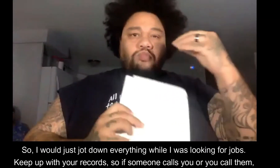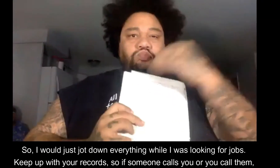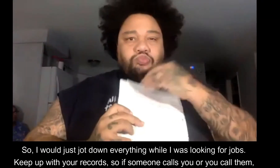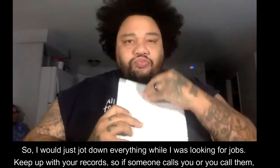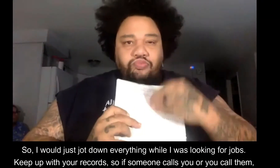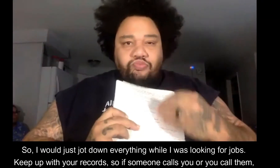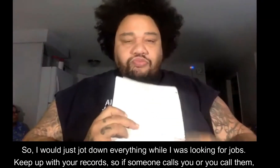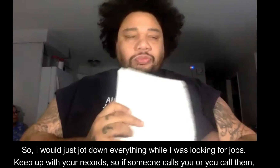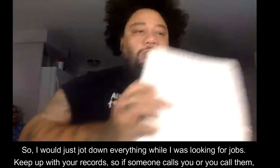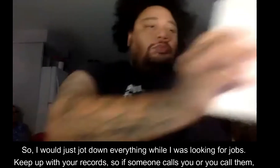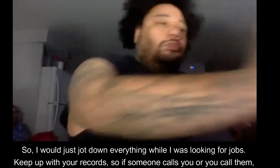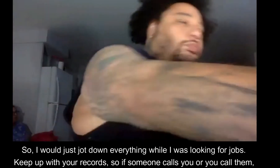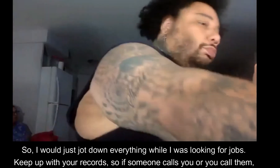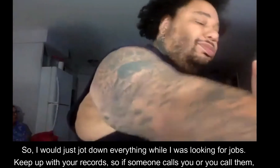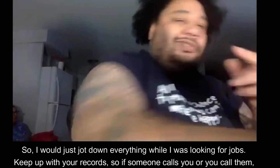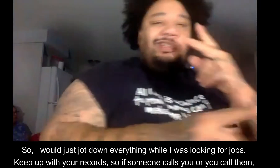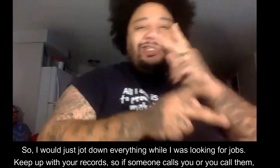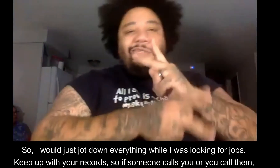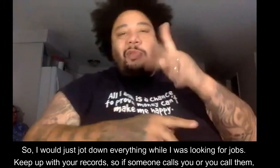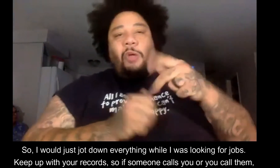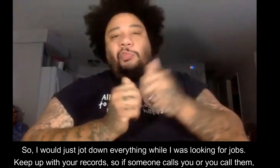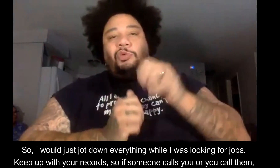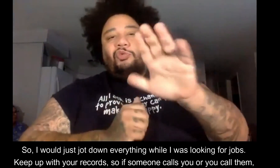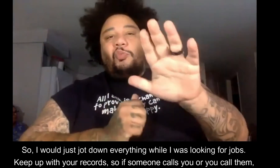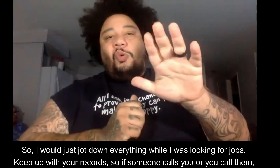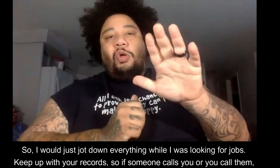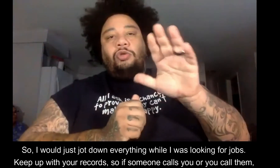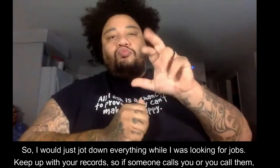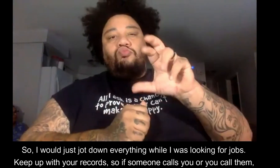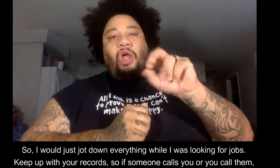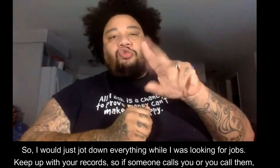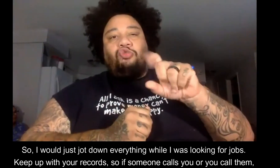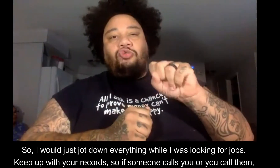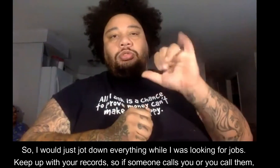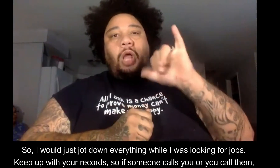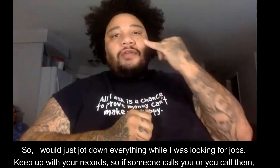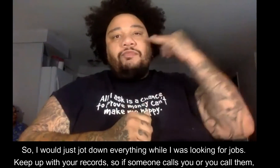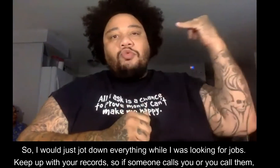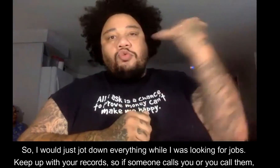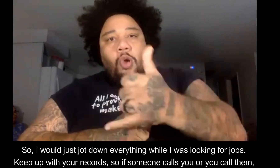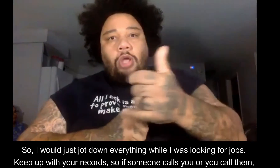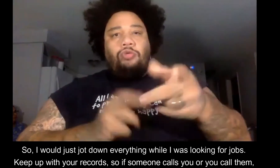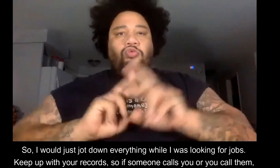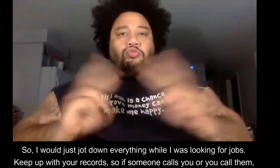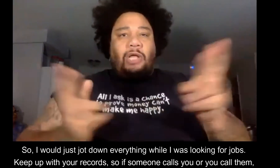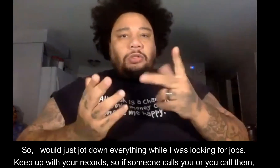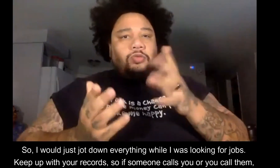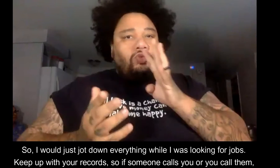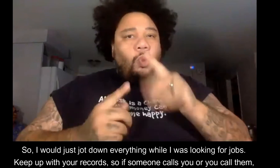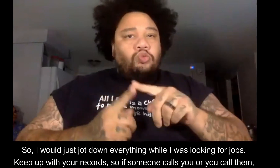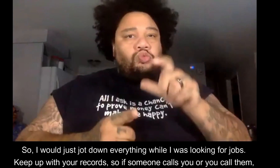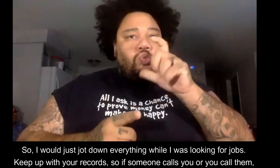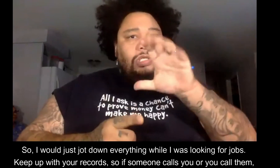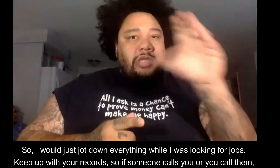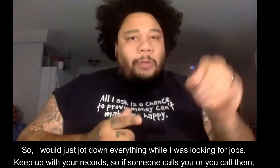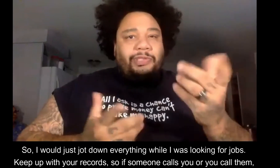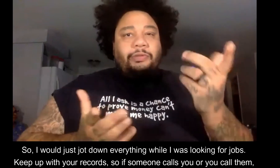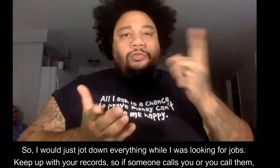So I would just jot down everything while I was looking for jobs. Keep up with your records. So if someone calls you or you